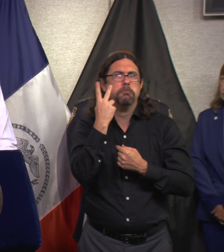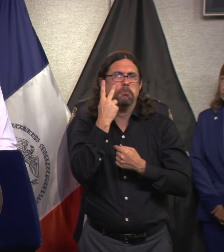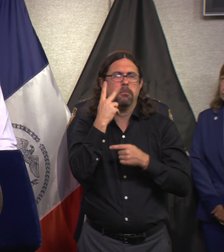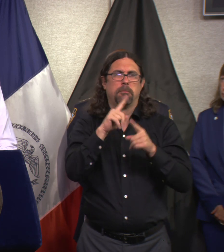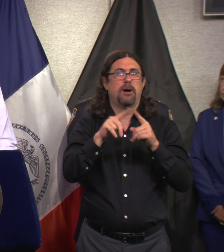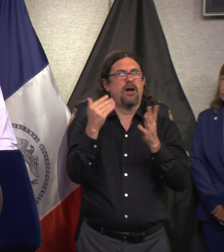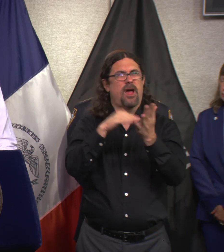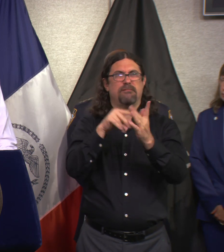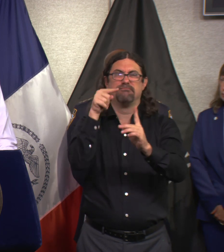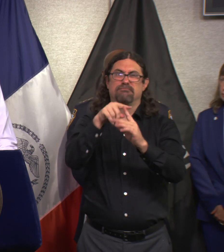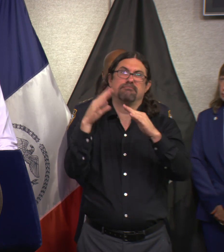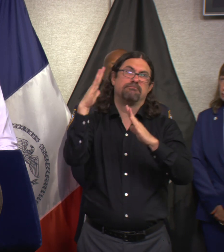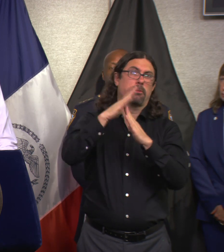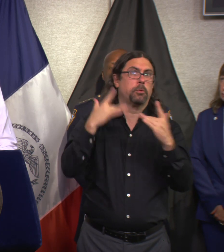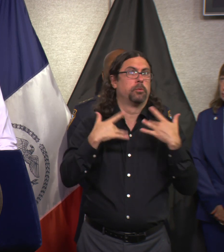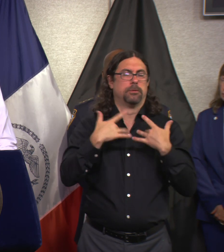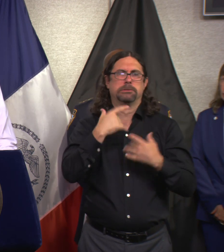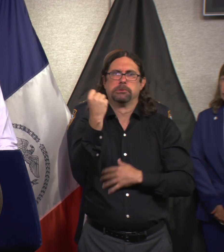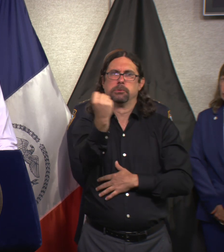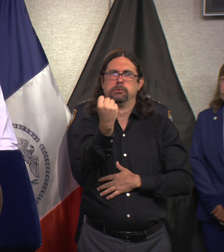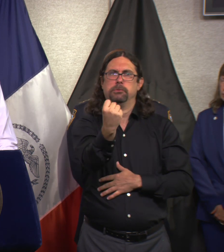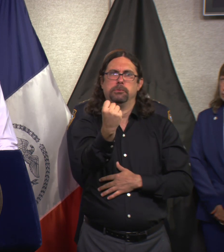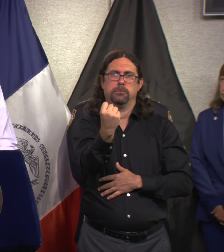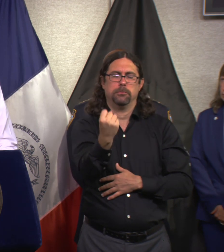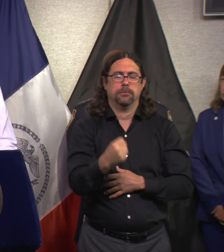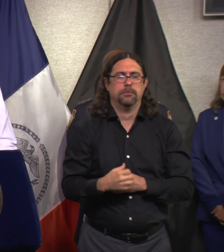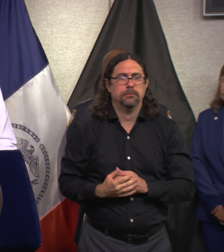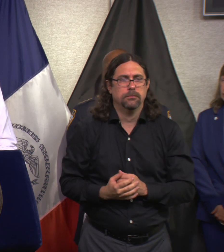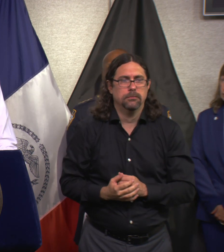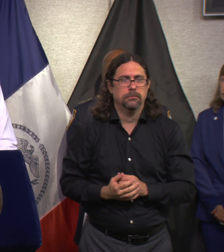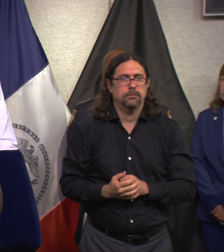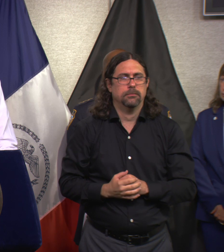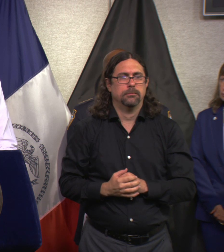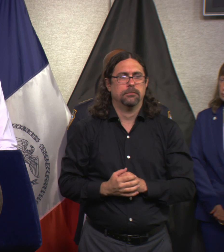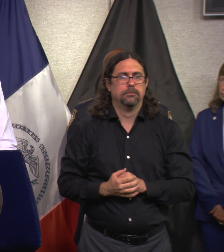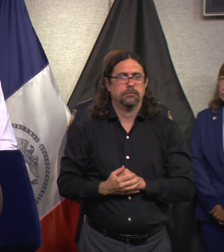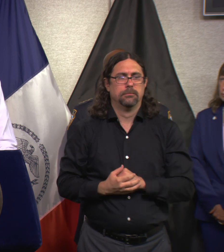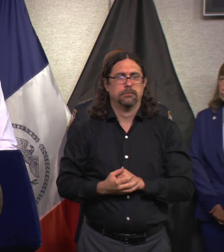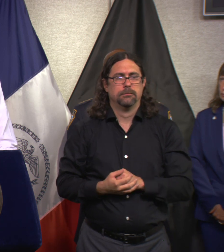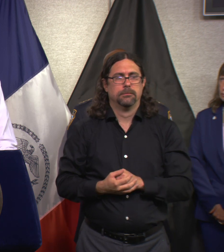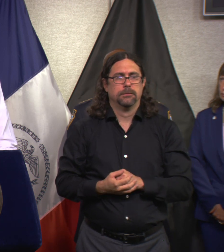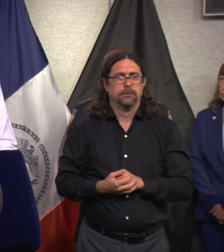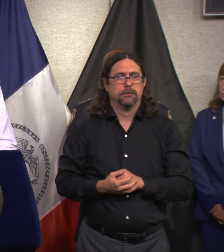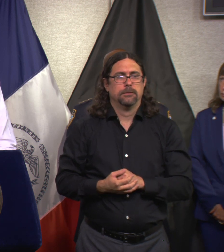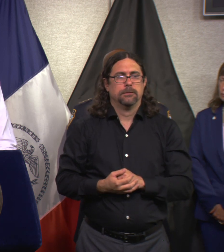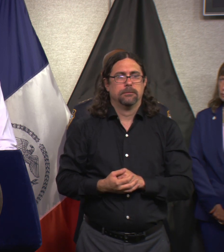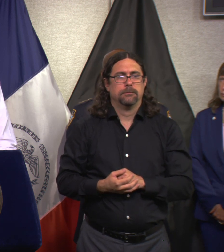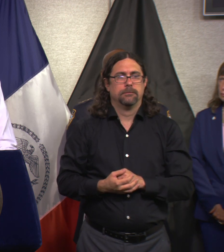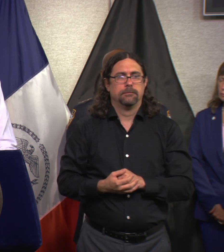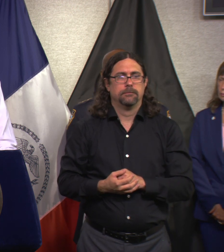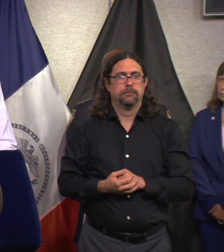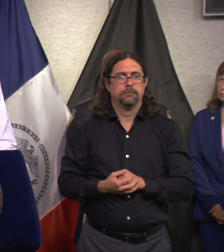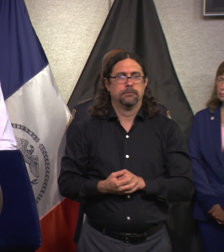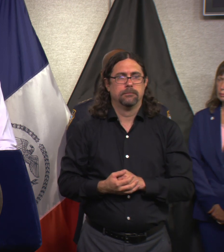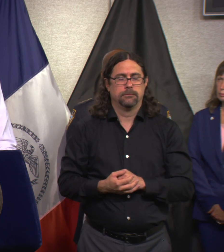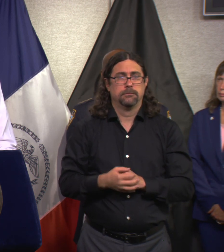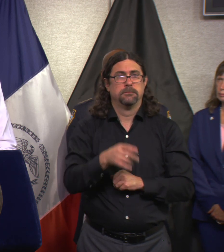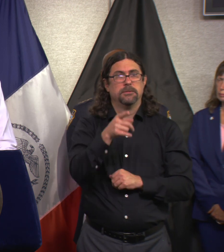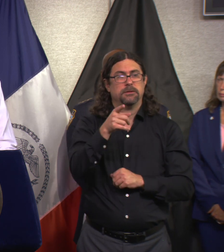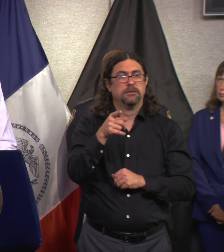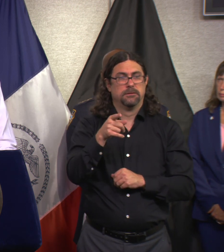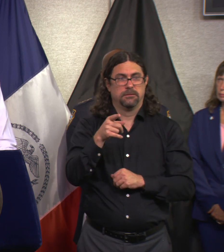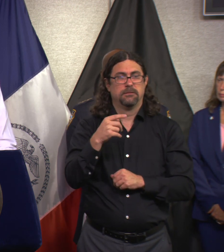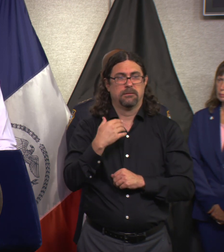friend, a neighbor, a family member, and you need a cooling center, you can call 311. Again, 500 locations around the city.